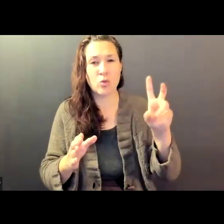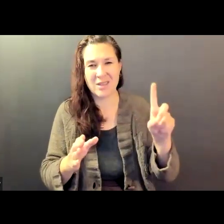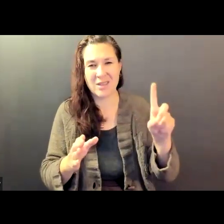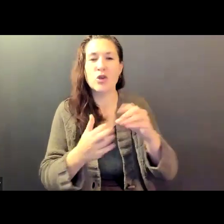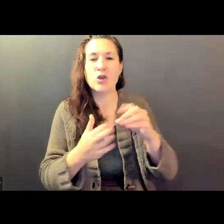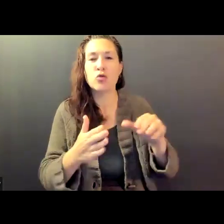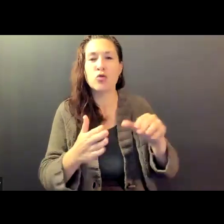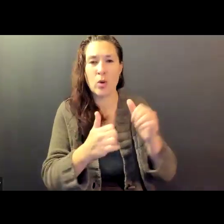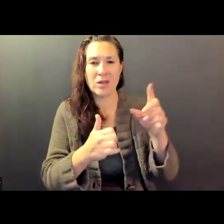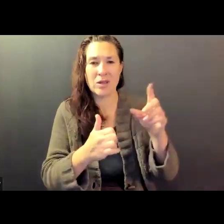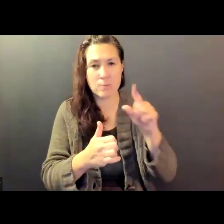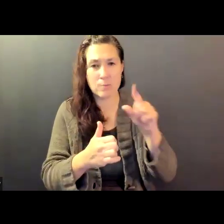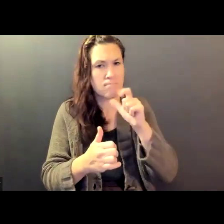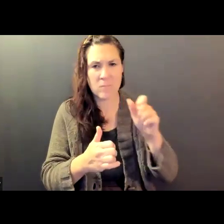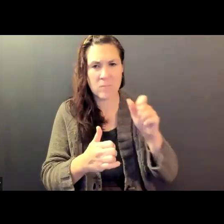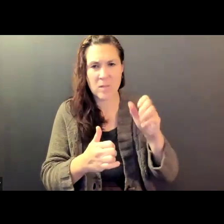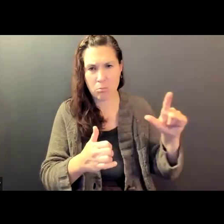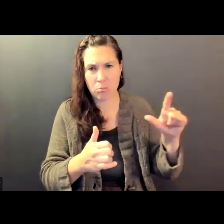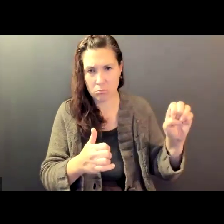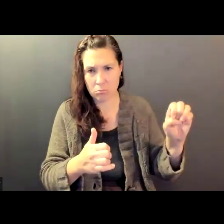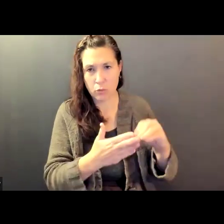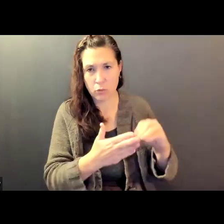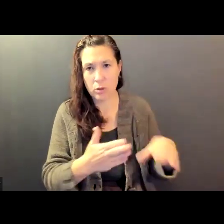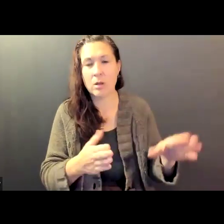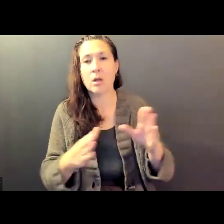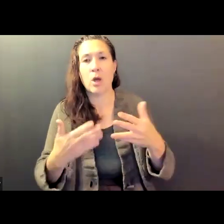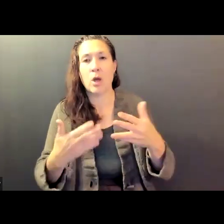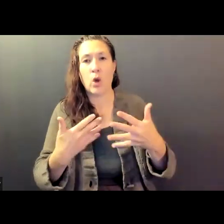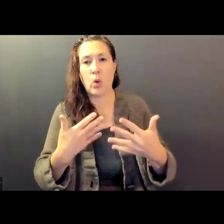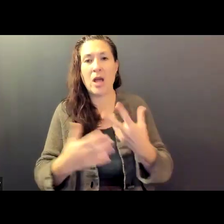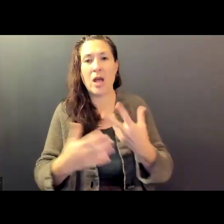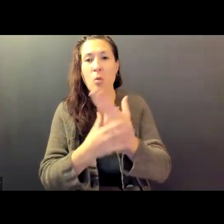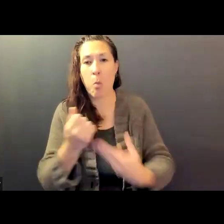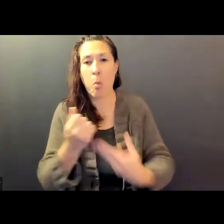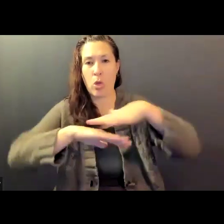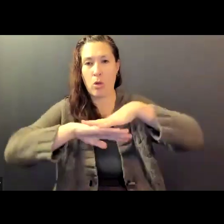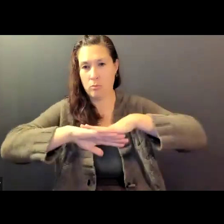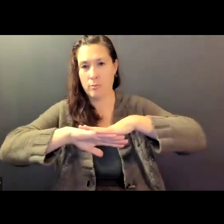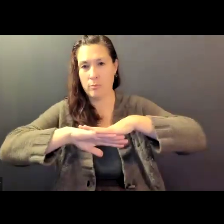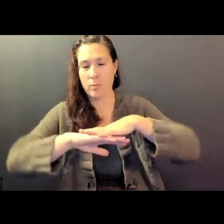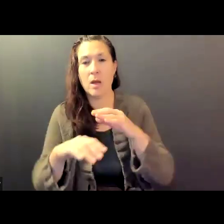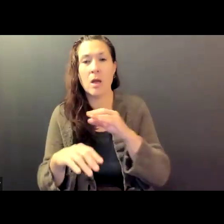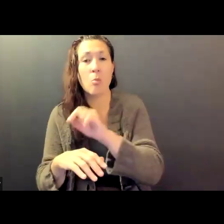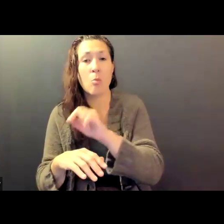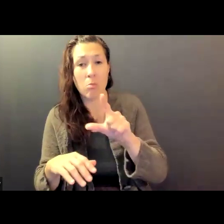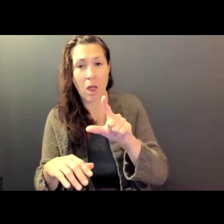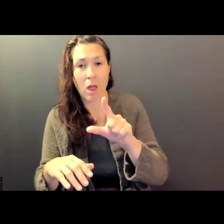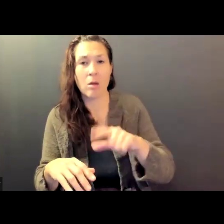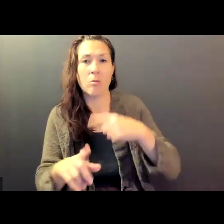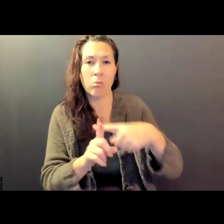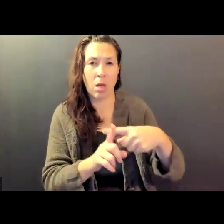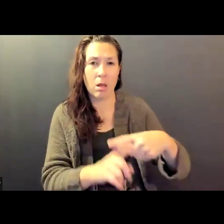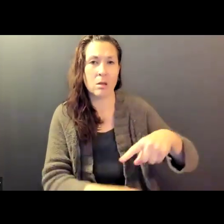learners. And then in gray is the intersection of those two, multilingual learners with disabilities.